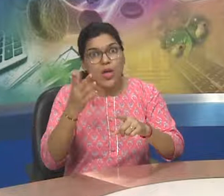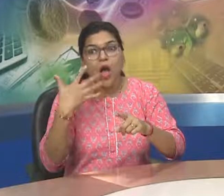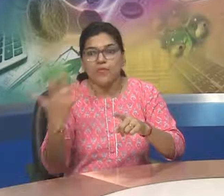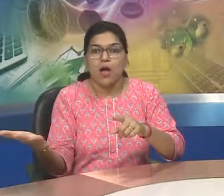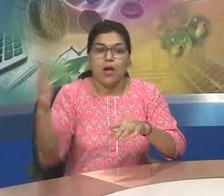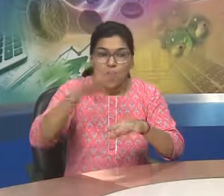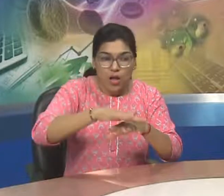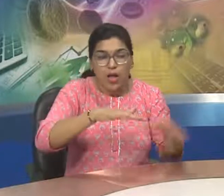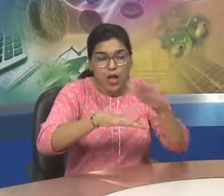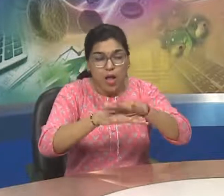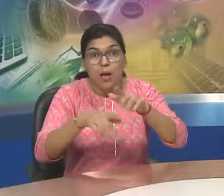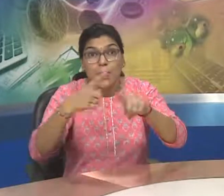oceans.